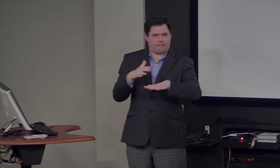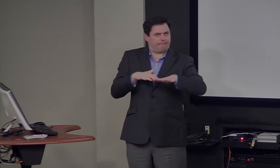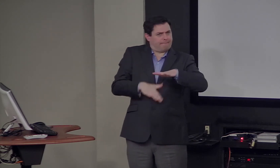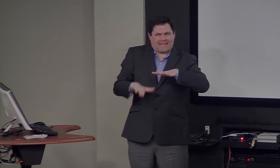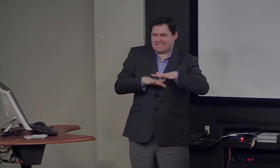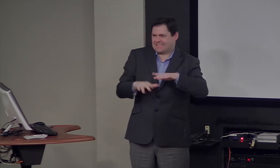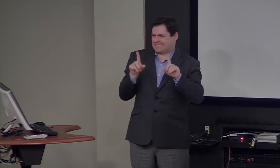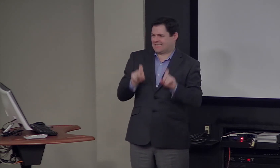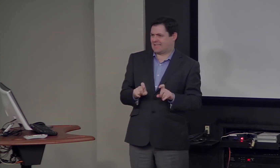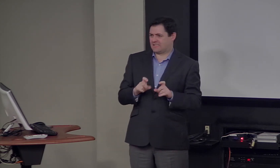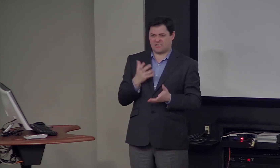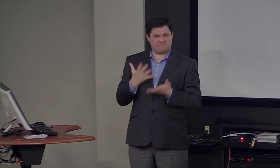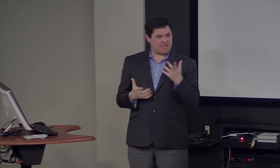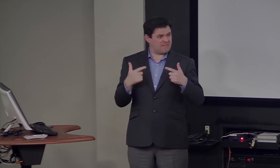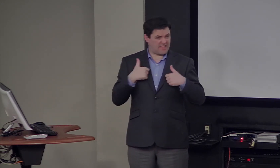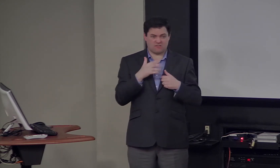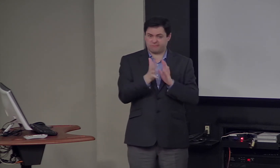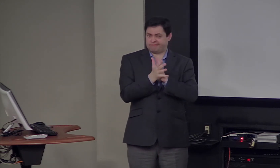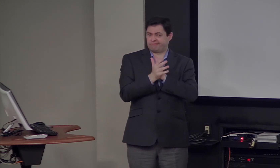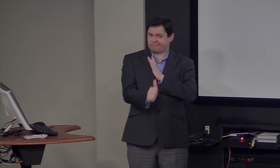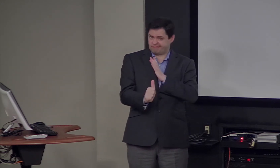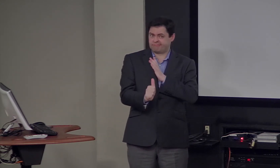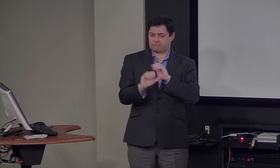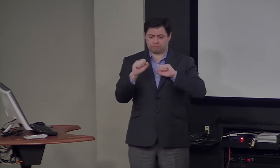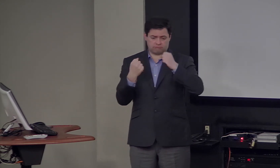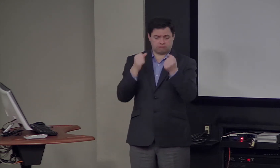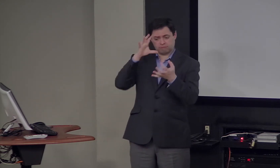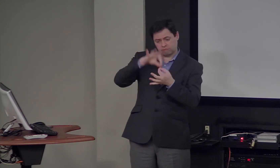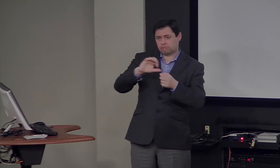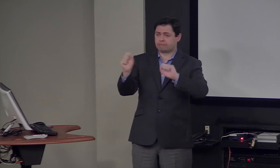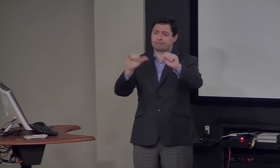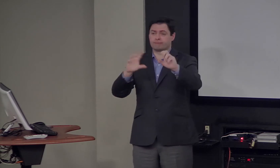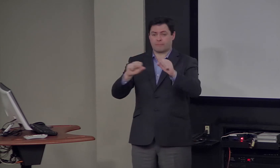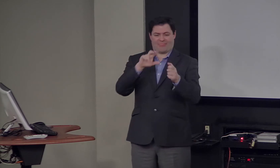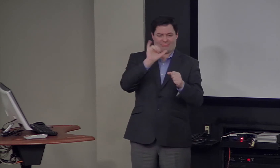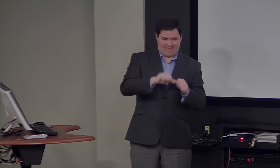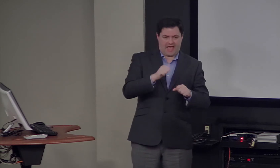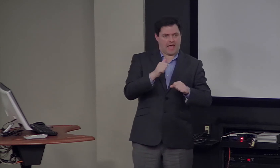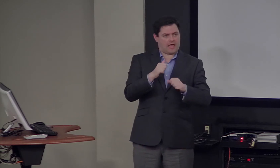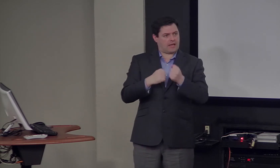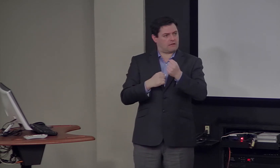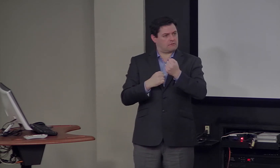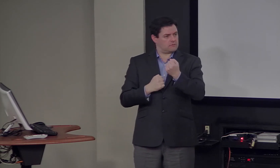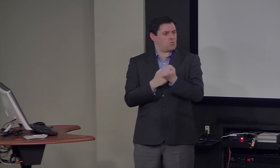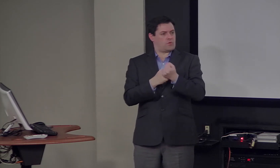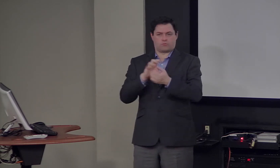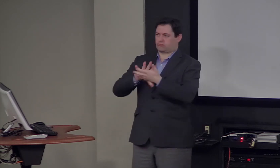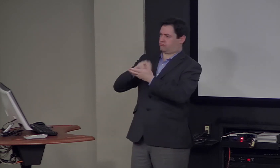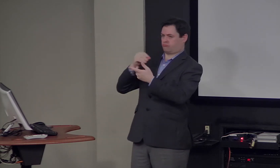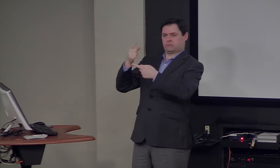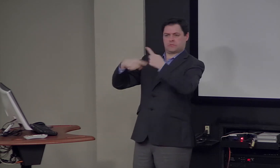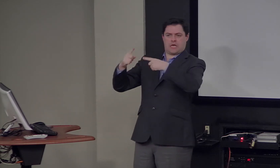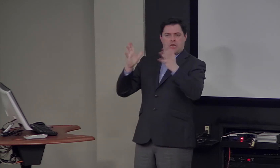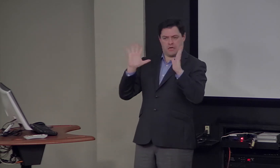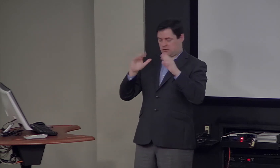to whatever number using basic eye-hand coordination skills. It requires some kind of a psychomotor